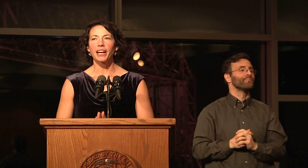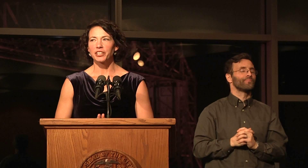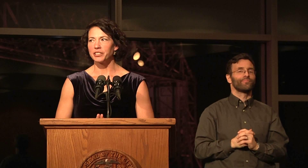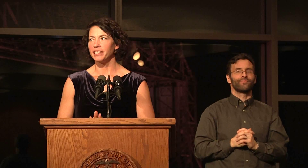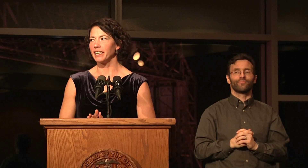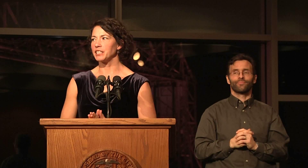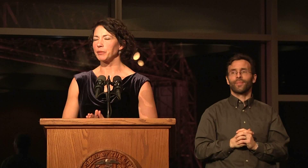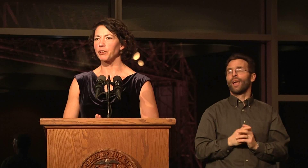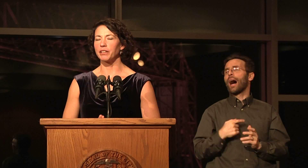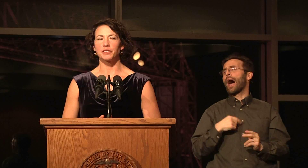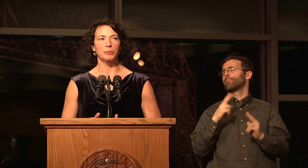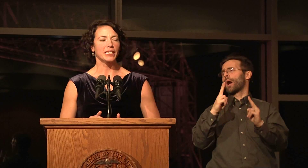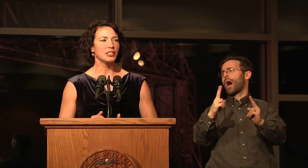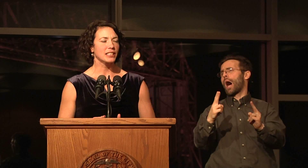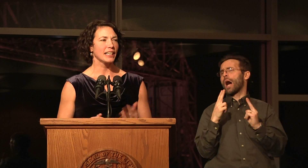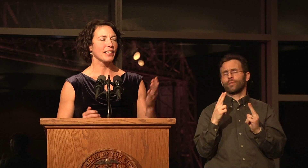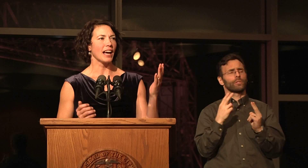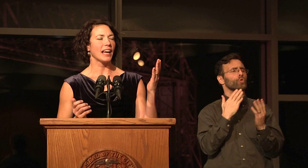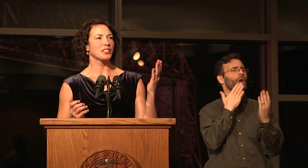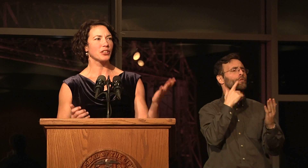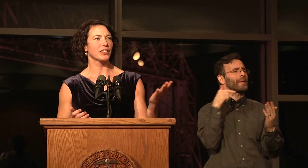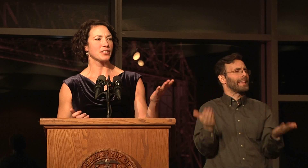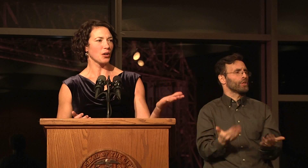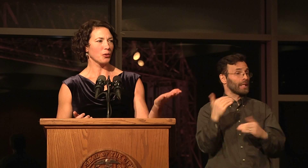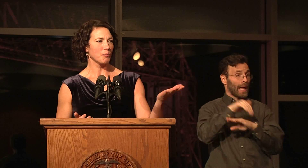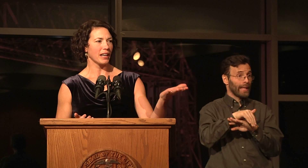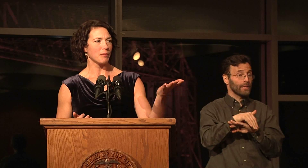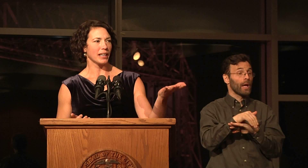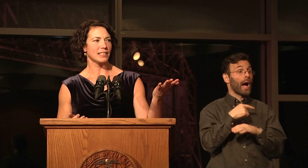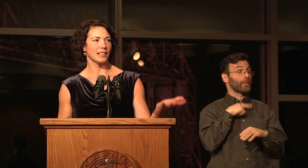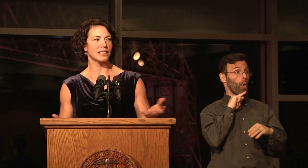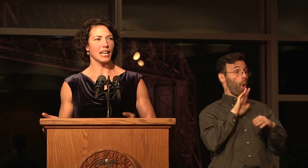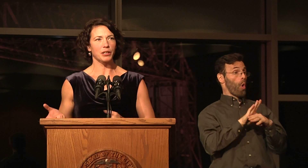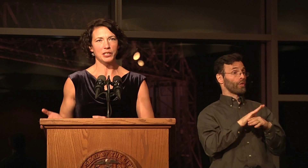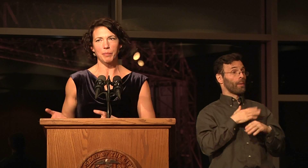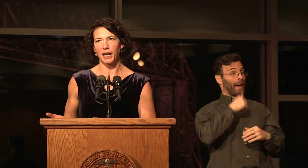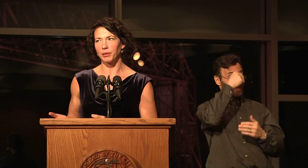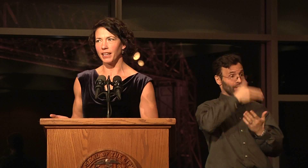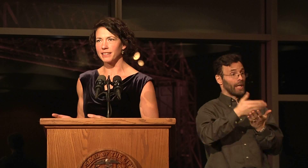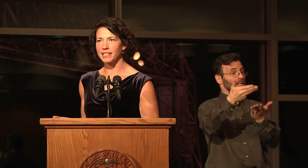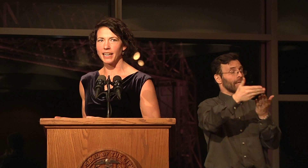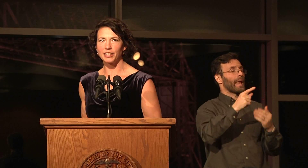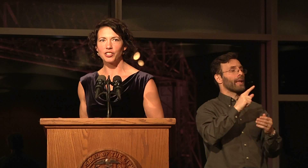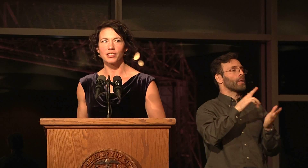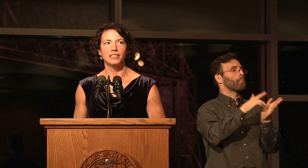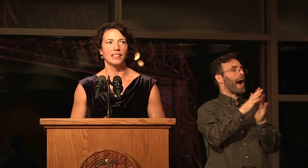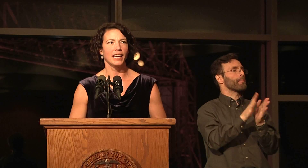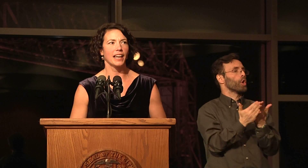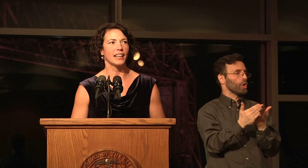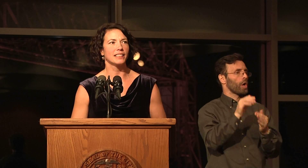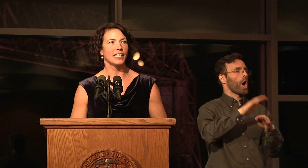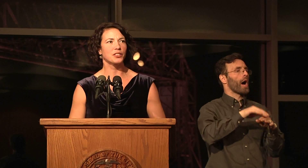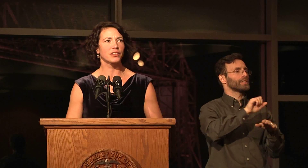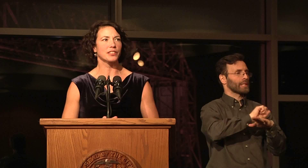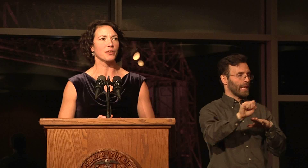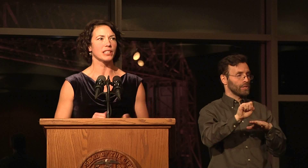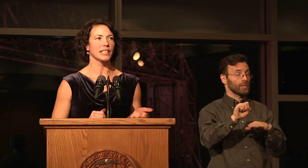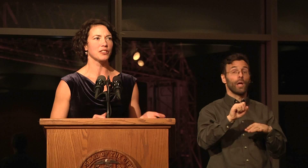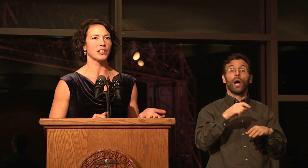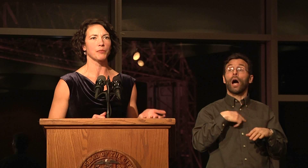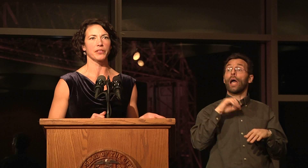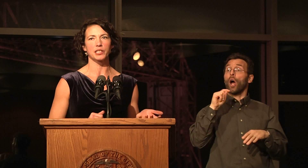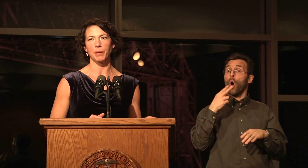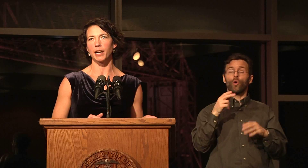I am honored and deeply grateful to be here tonight. I took this oath. My sons carried this Bible on stage, and I took this